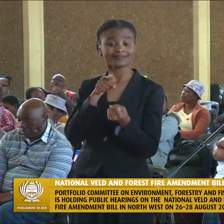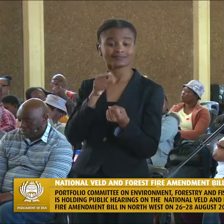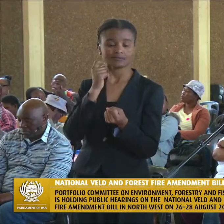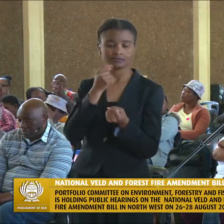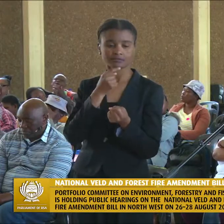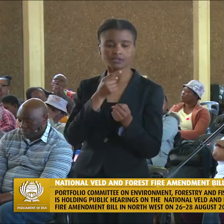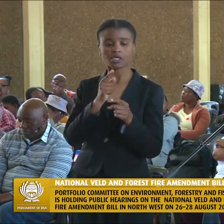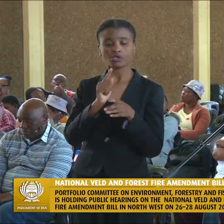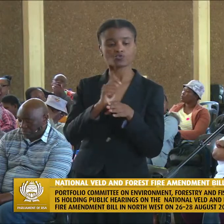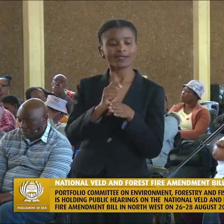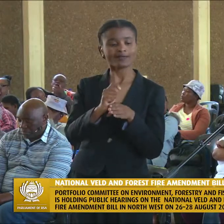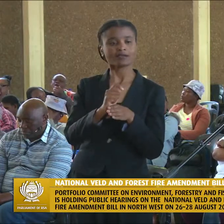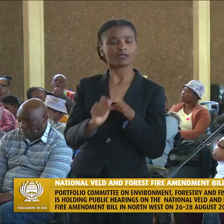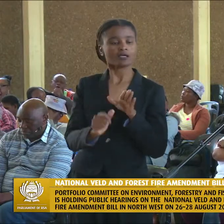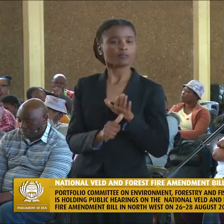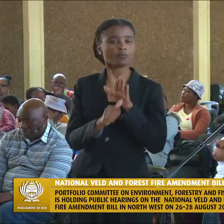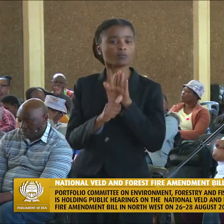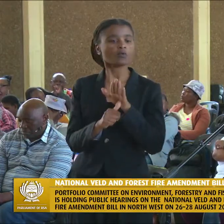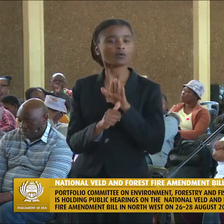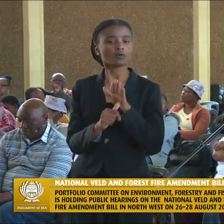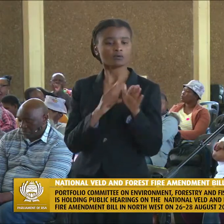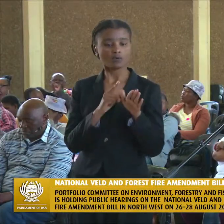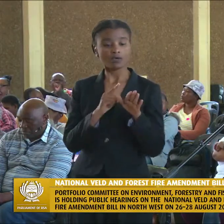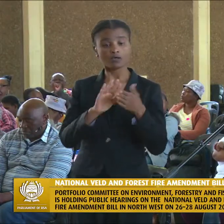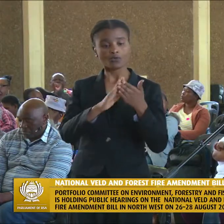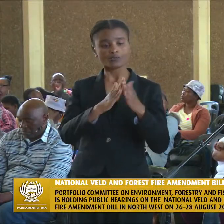communities fellas